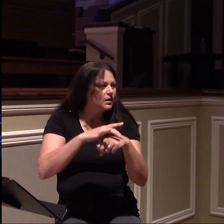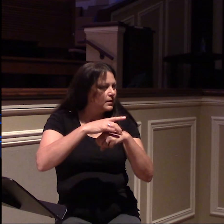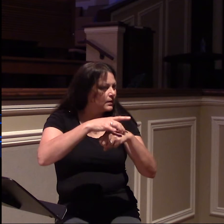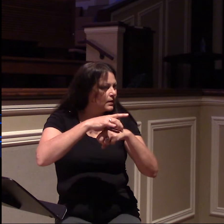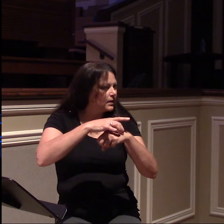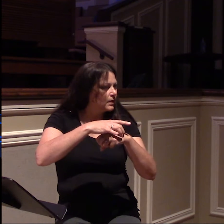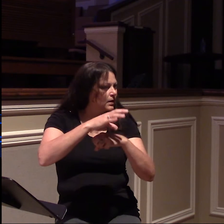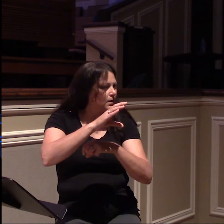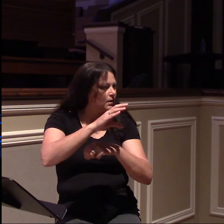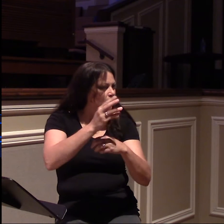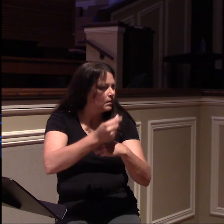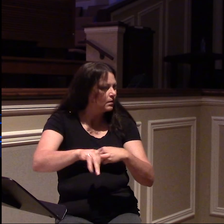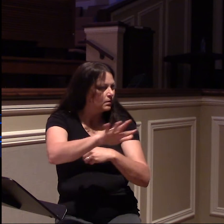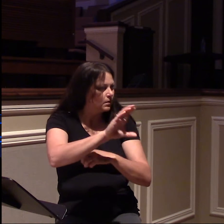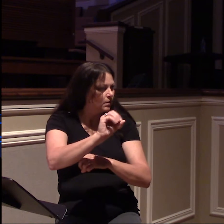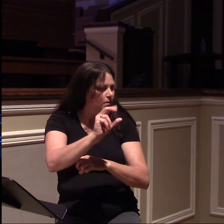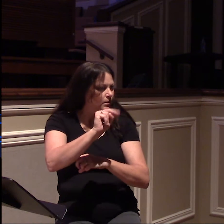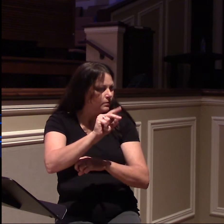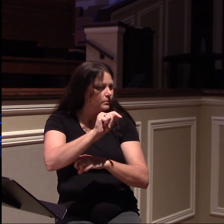truth, if he was going to crush